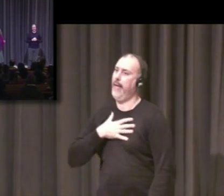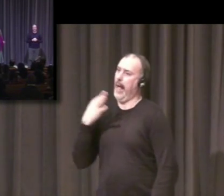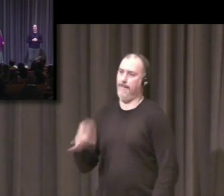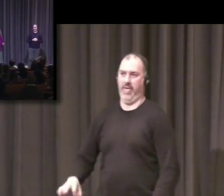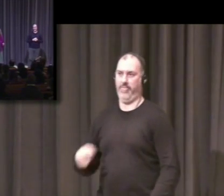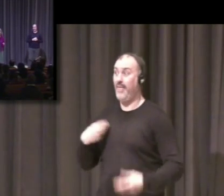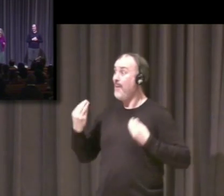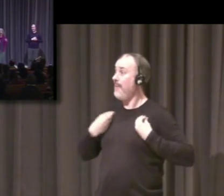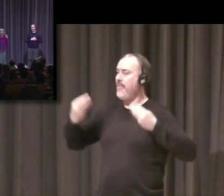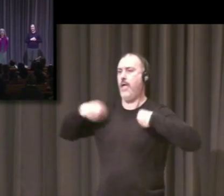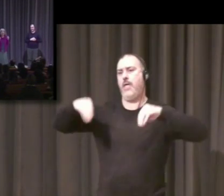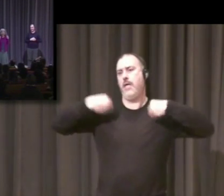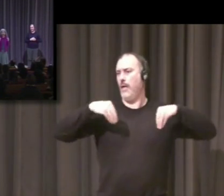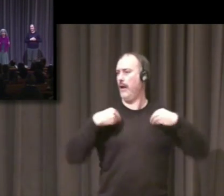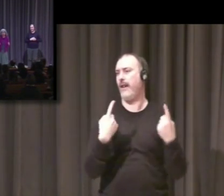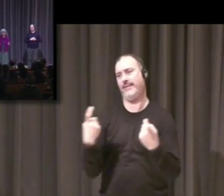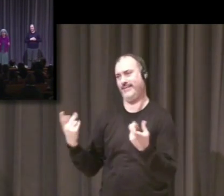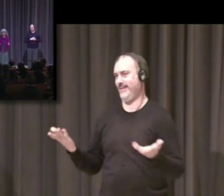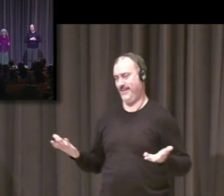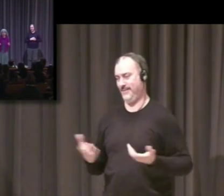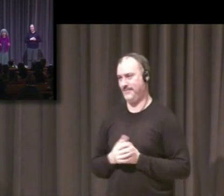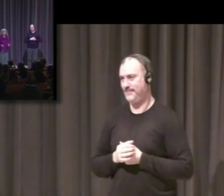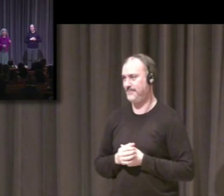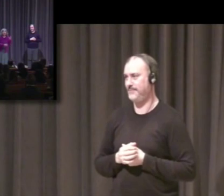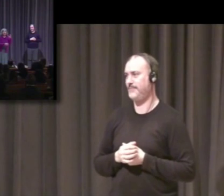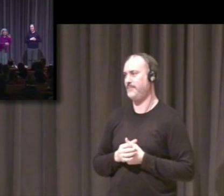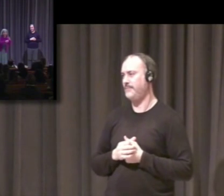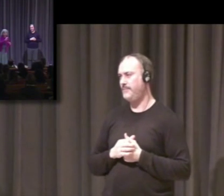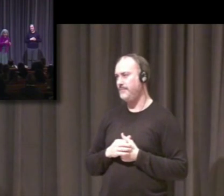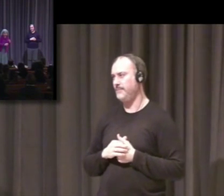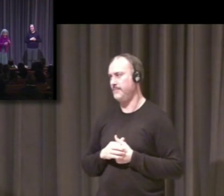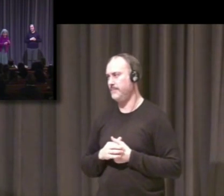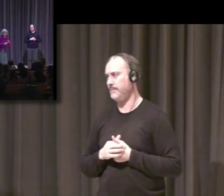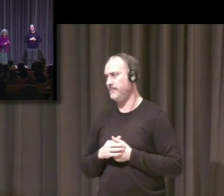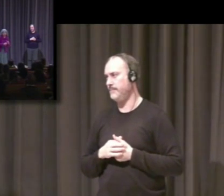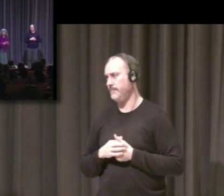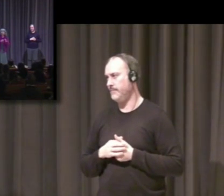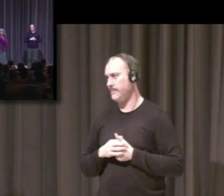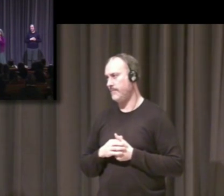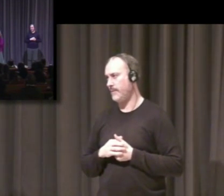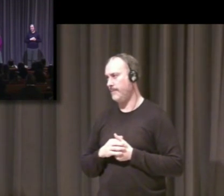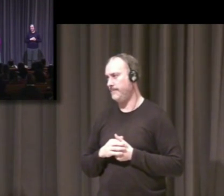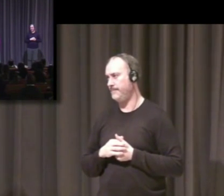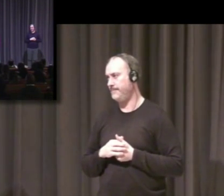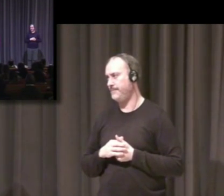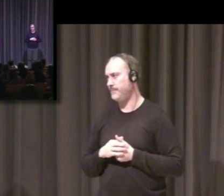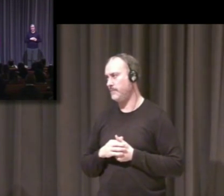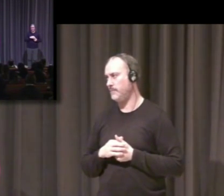Now, any child who signs